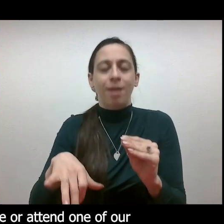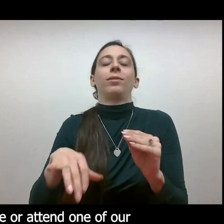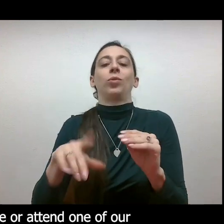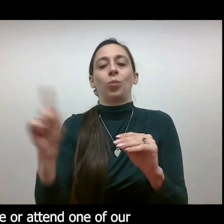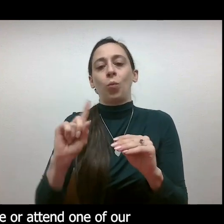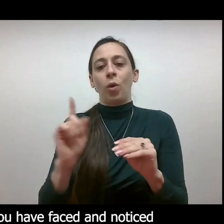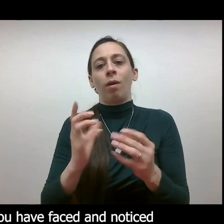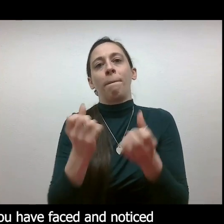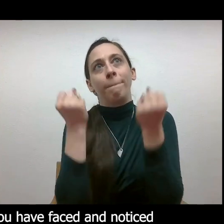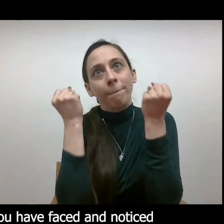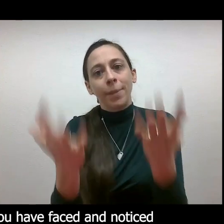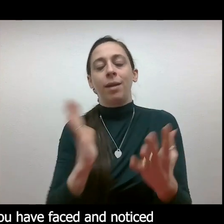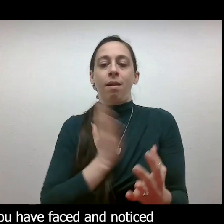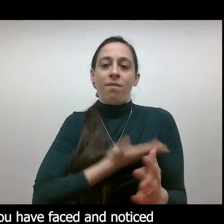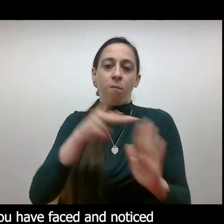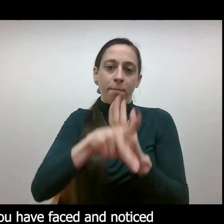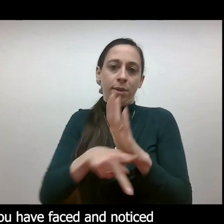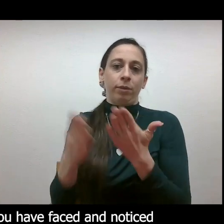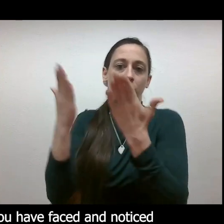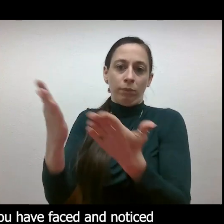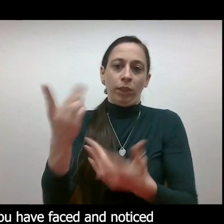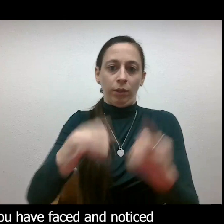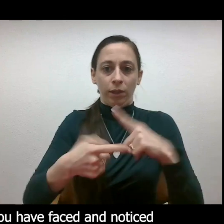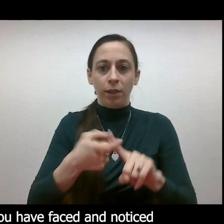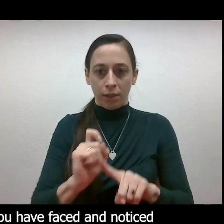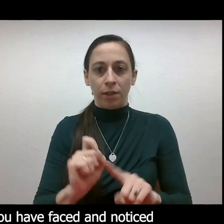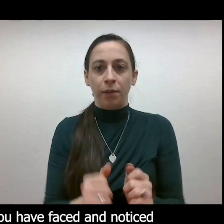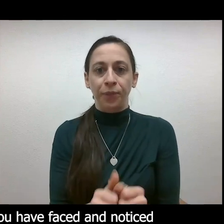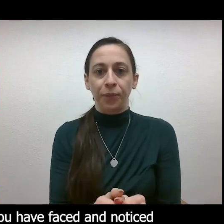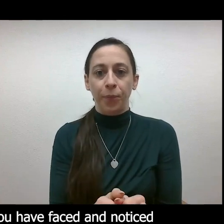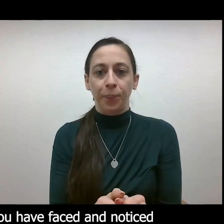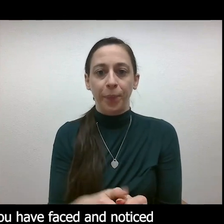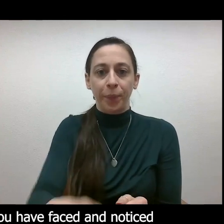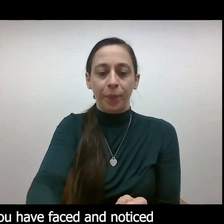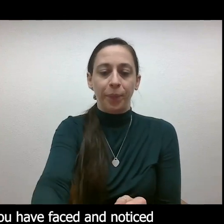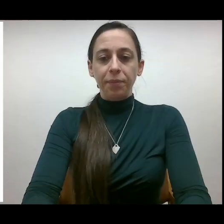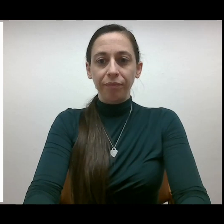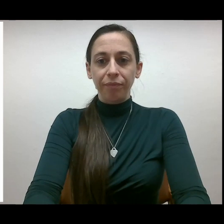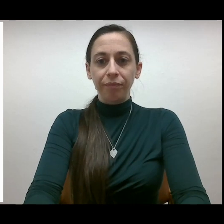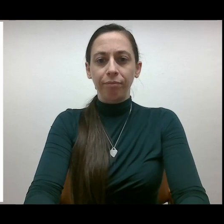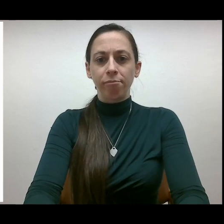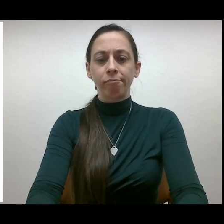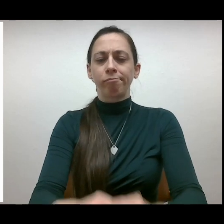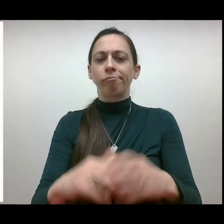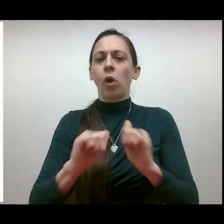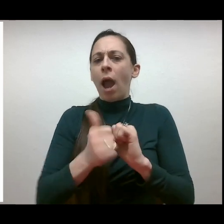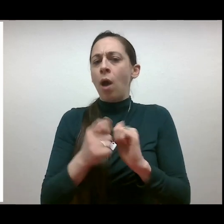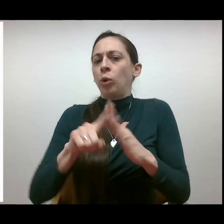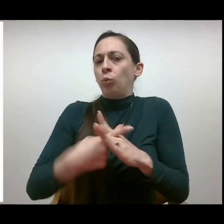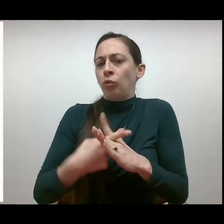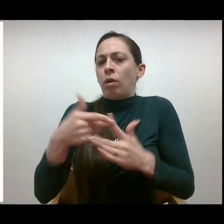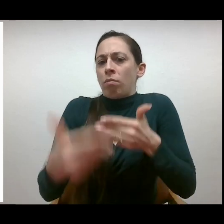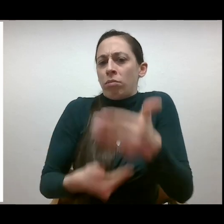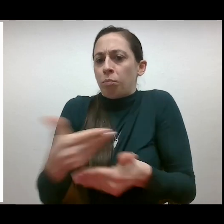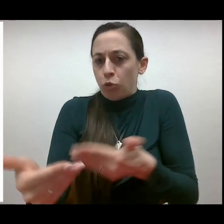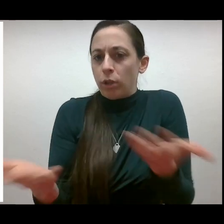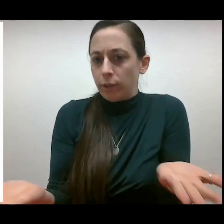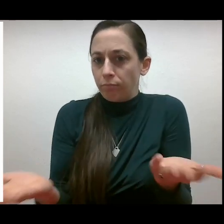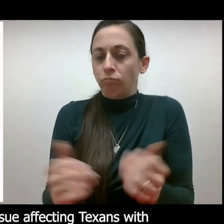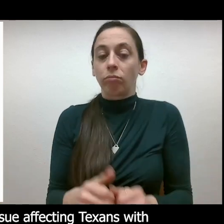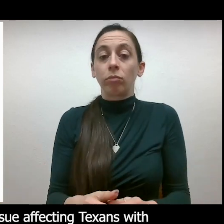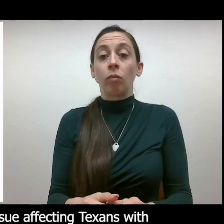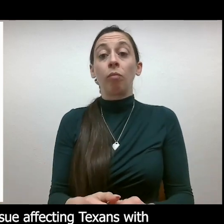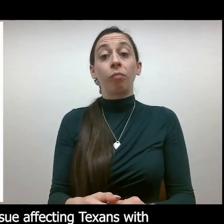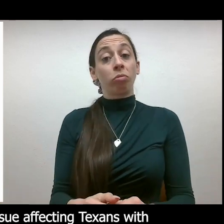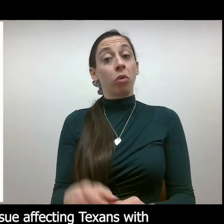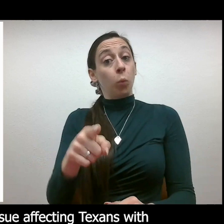our quarterly meetings and share your concerns or issues that you have faced and noticed here in Texas. So how do you start